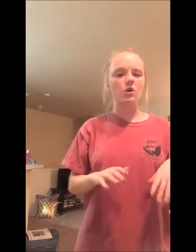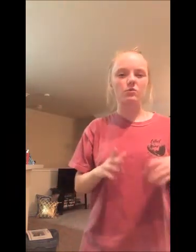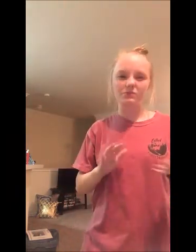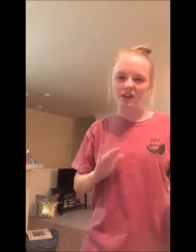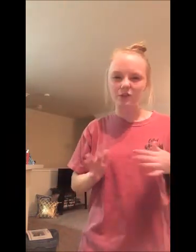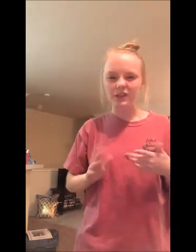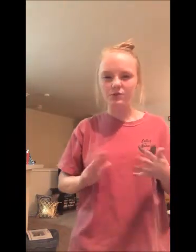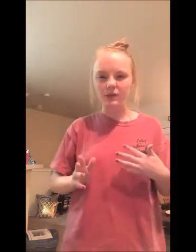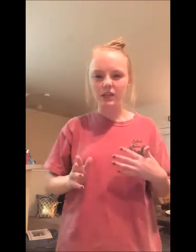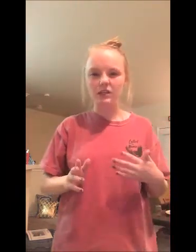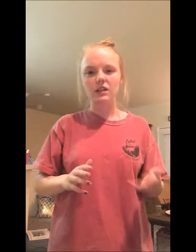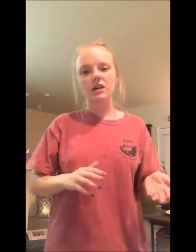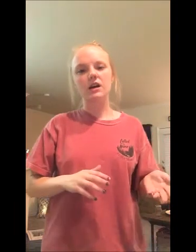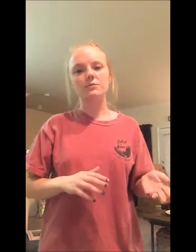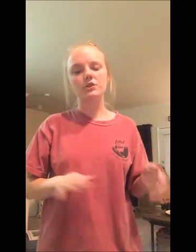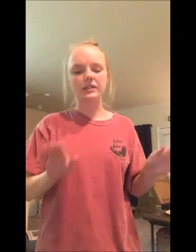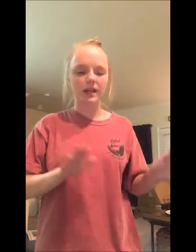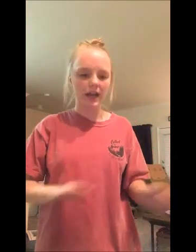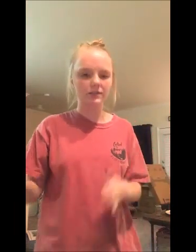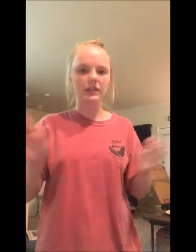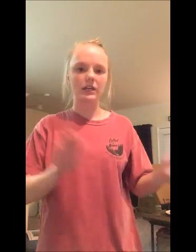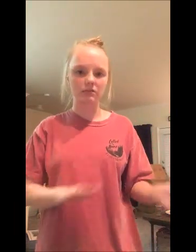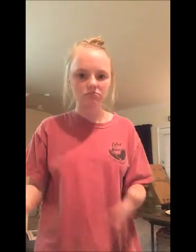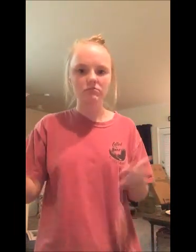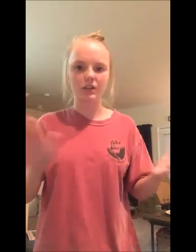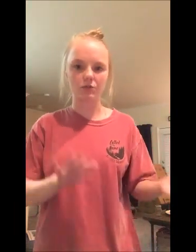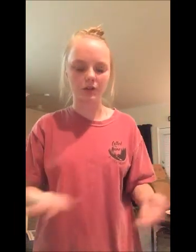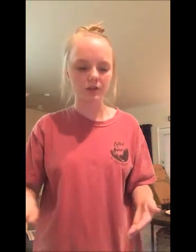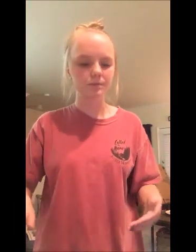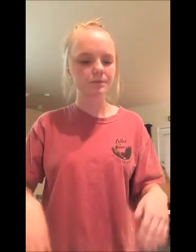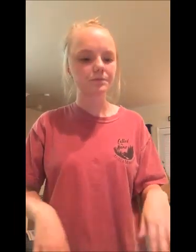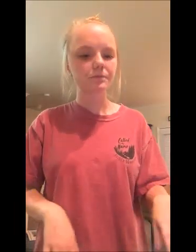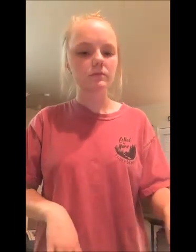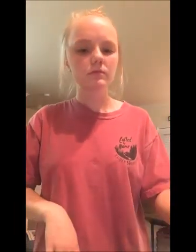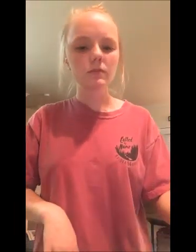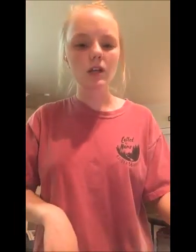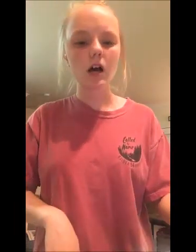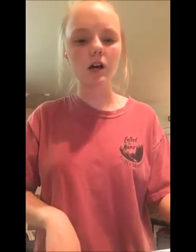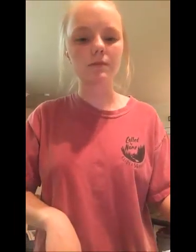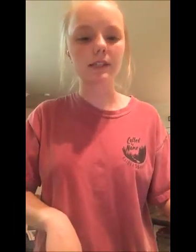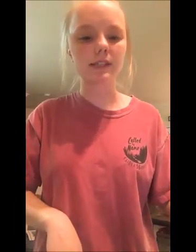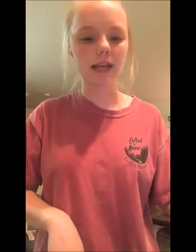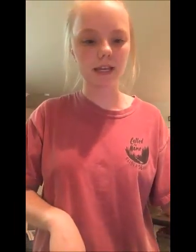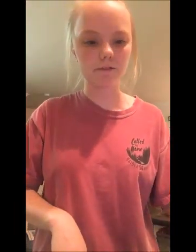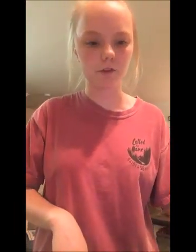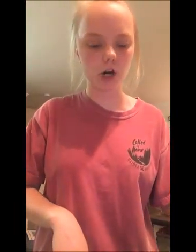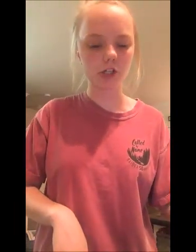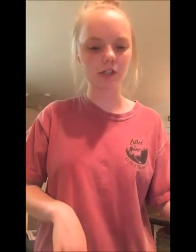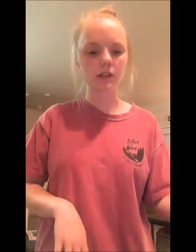So several things repeat. You just kind of have to get in the rhythm. The second verse